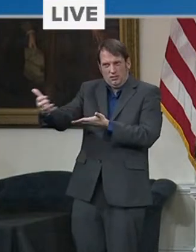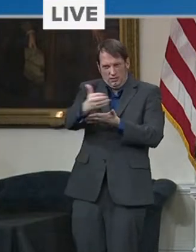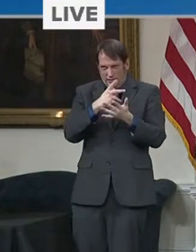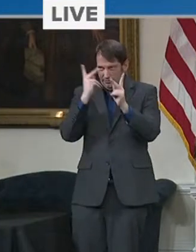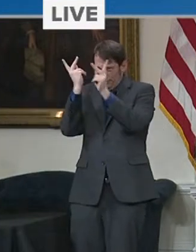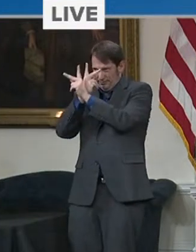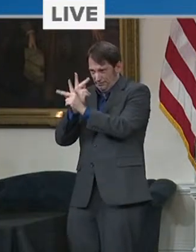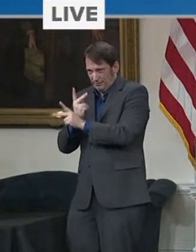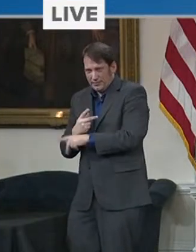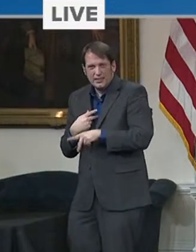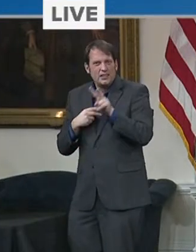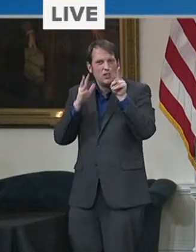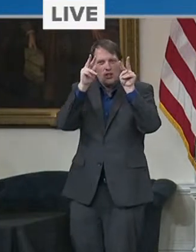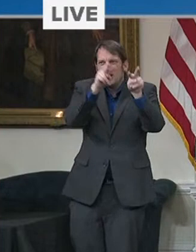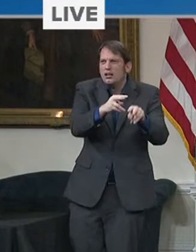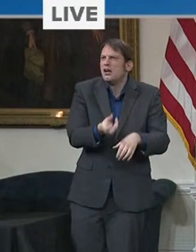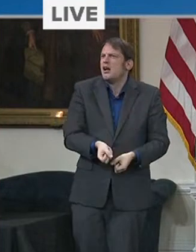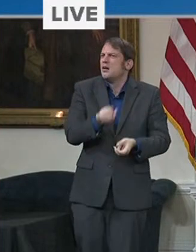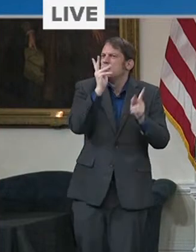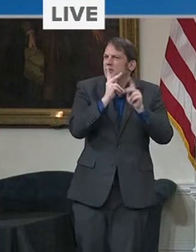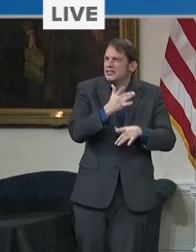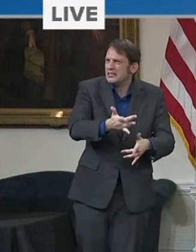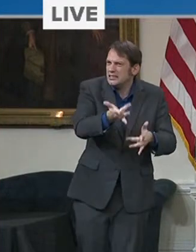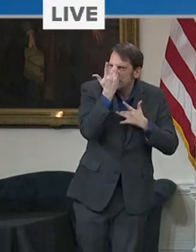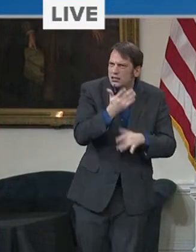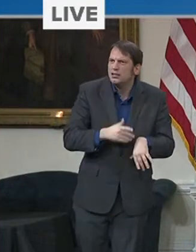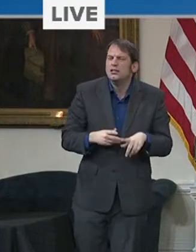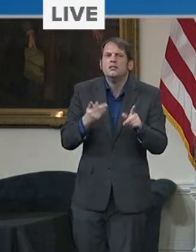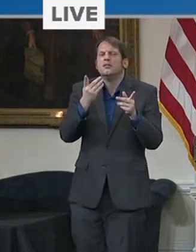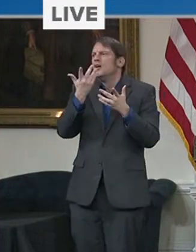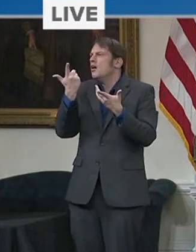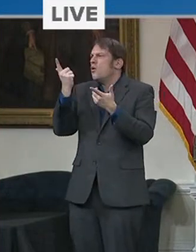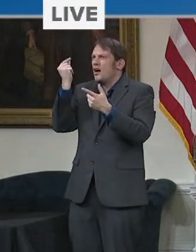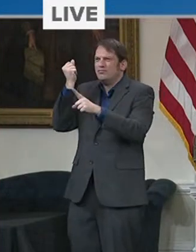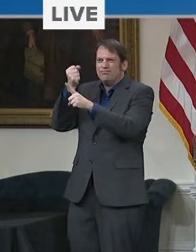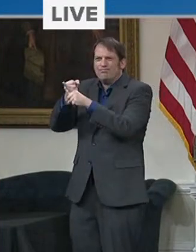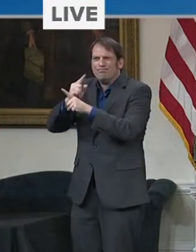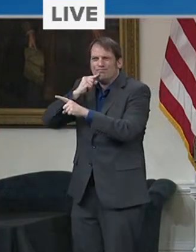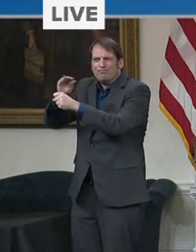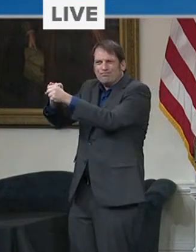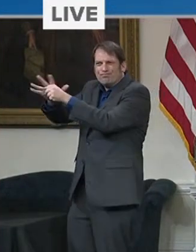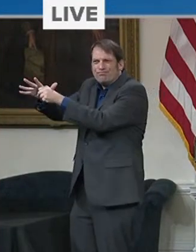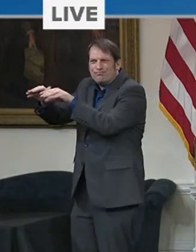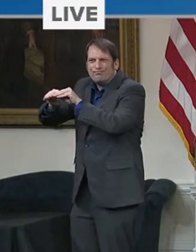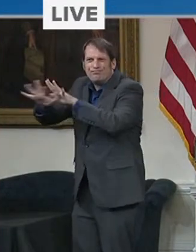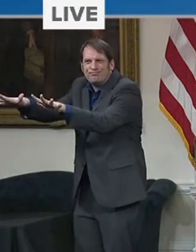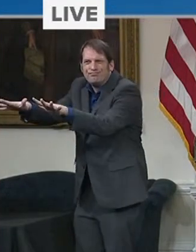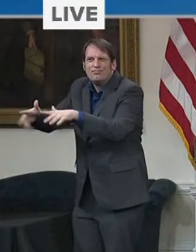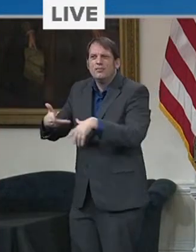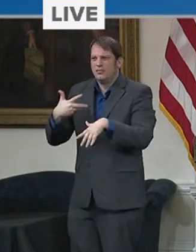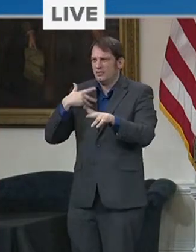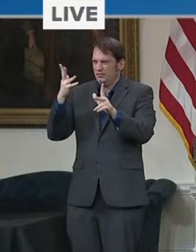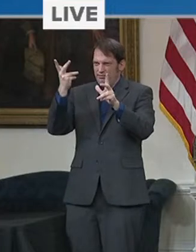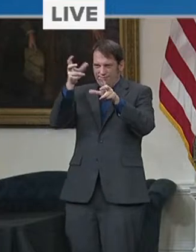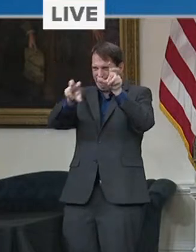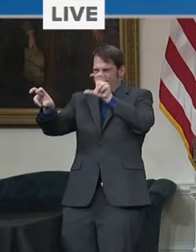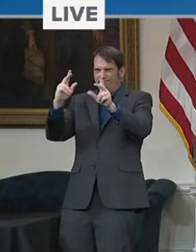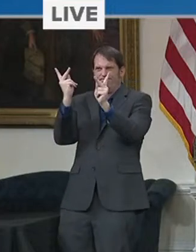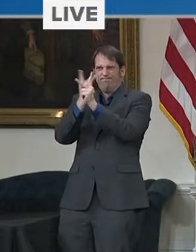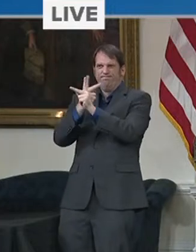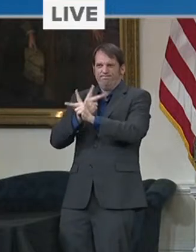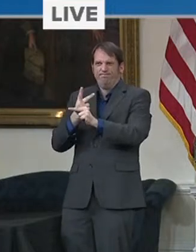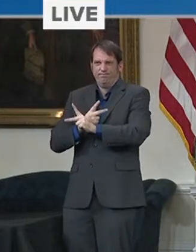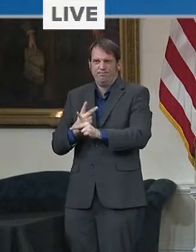underserved areas and places where there is the greatest need. To that end, we are working